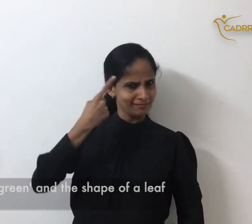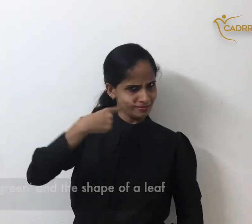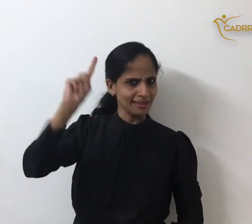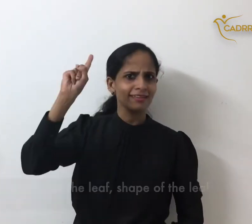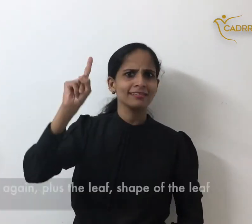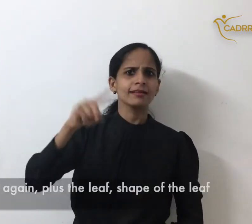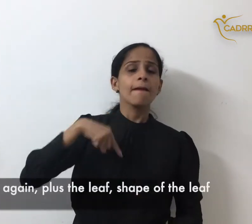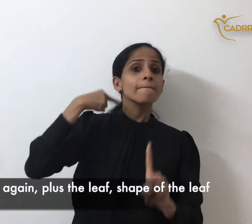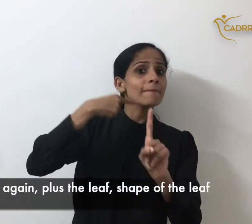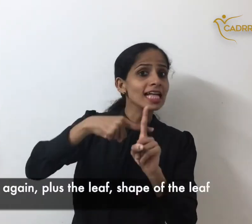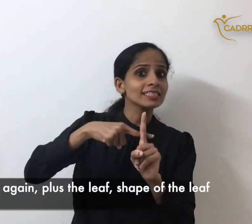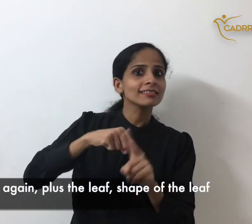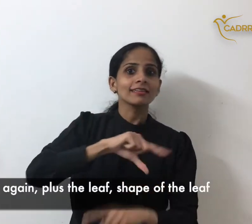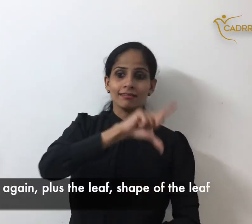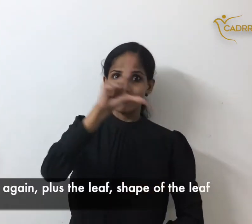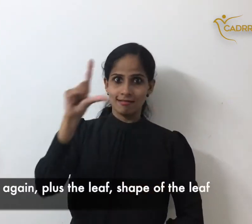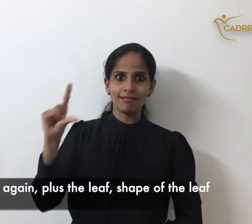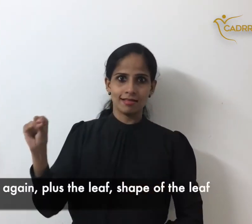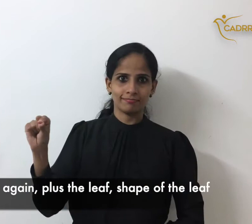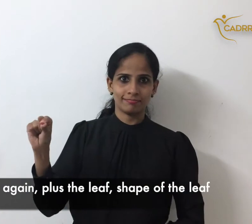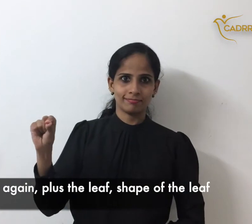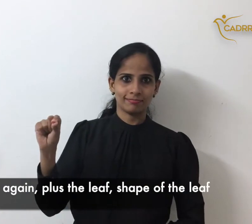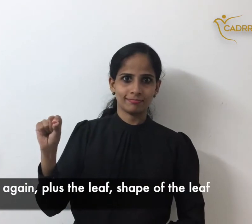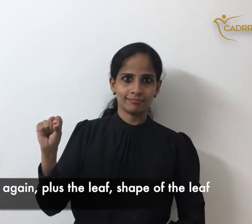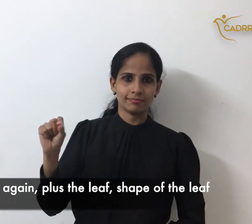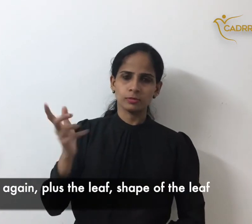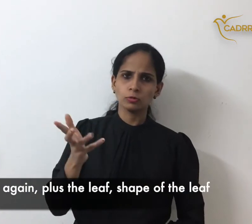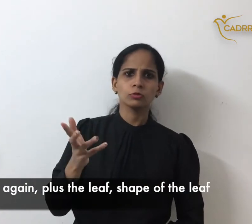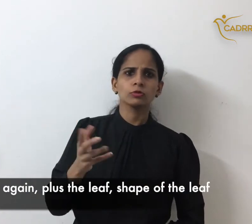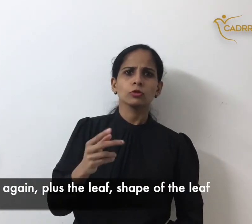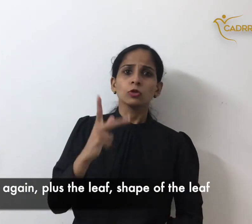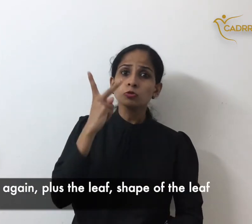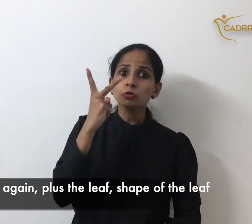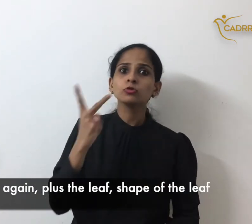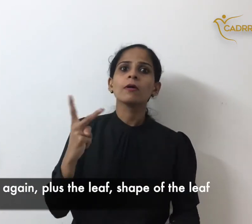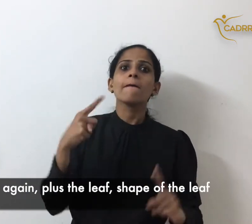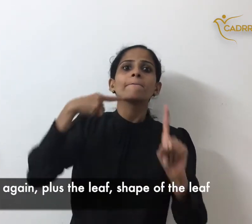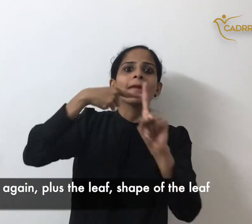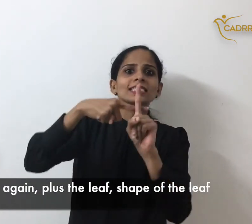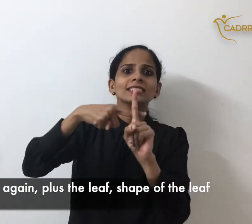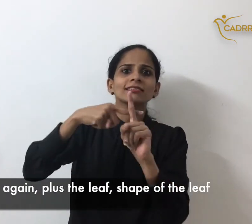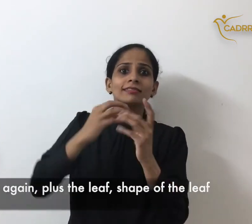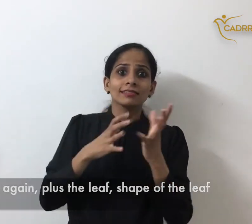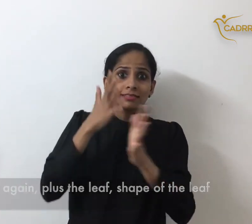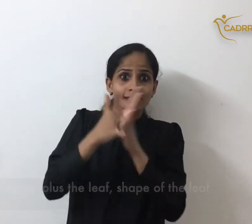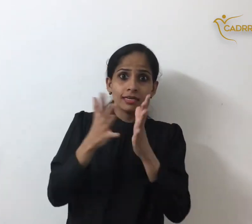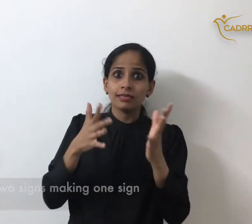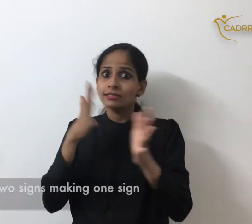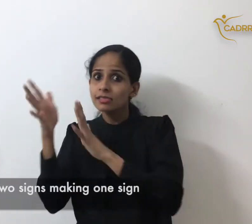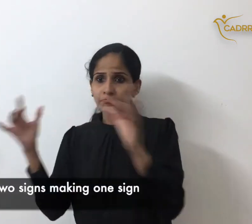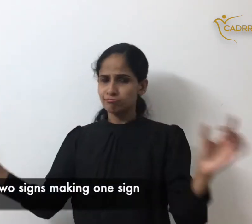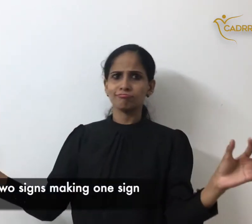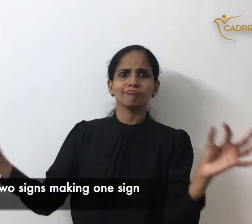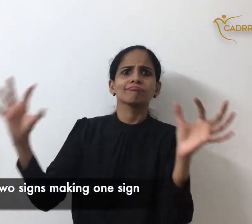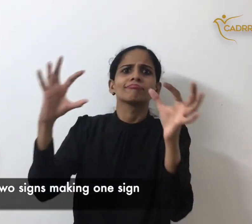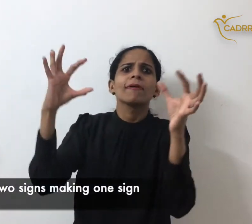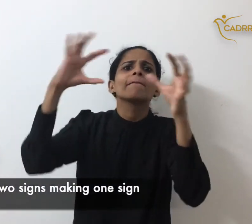Green is a color again, plus the leaf, shape of the leaf. It's comprised of